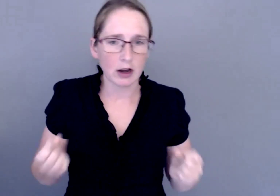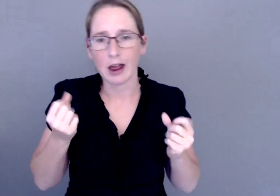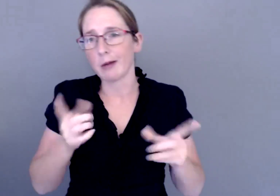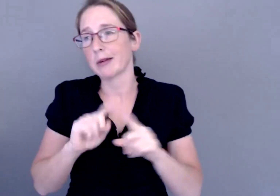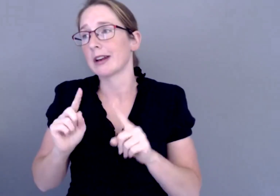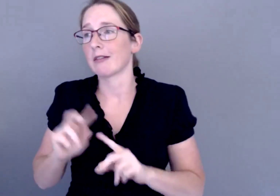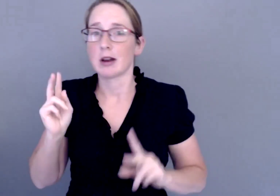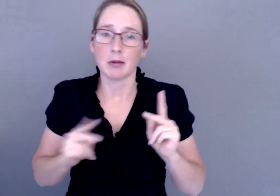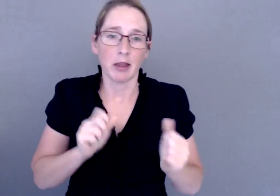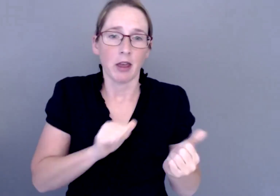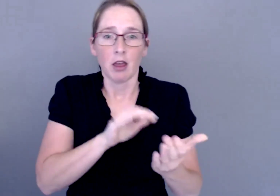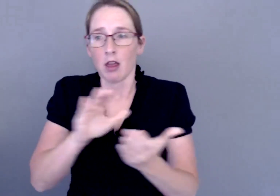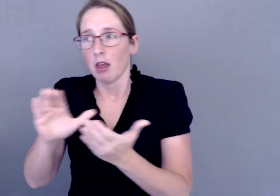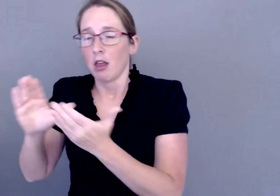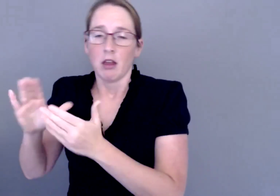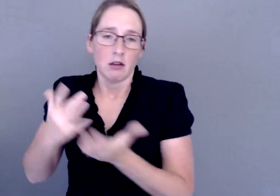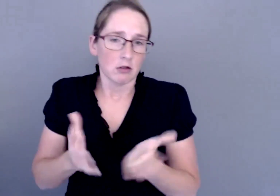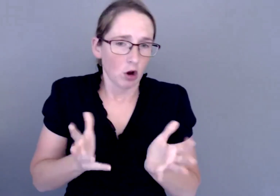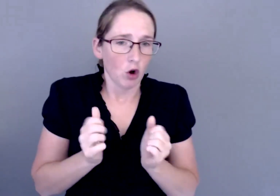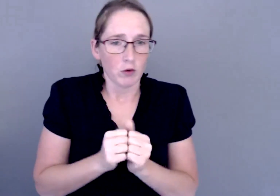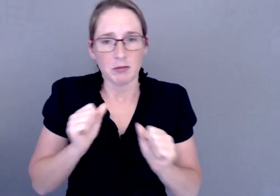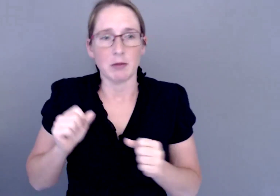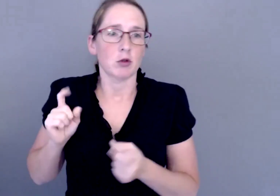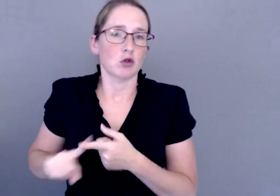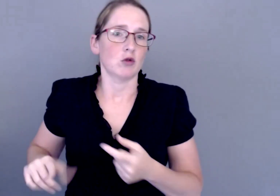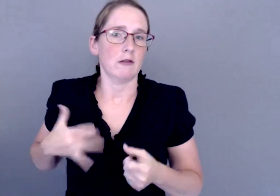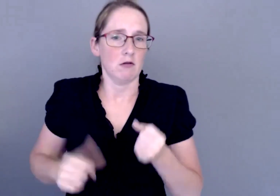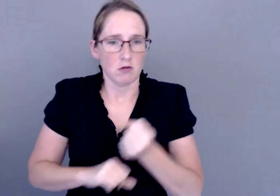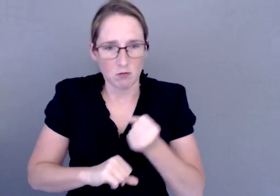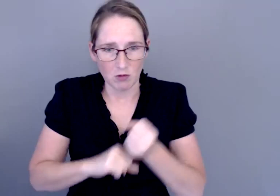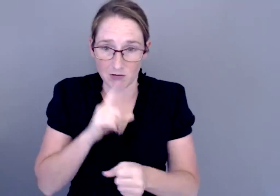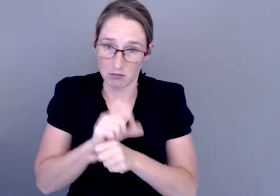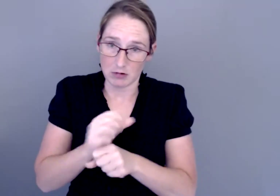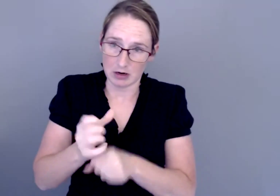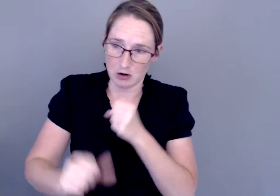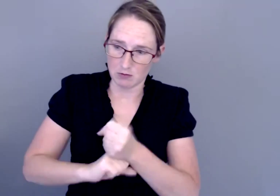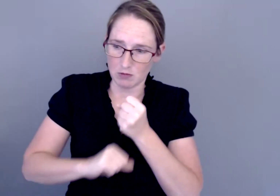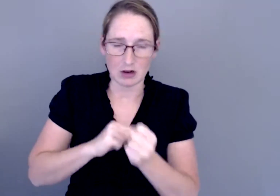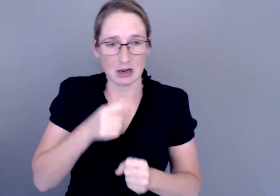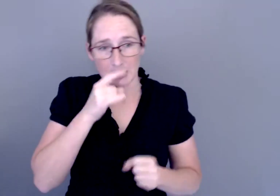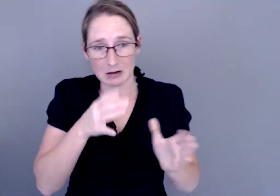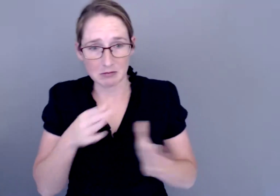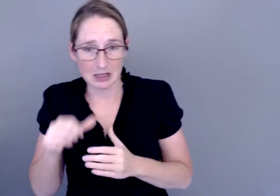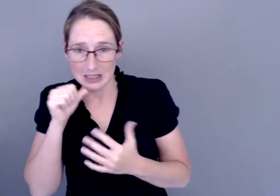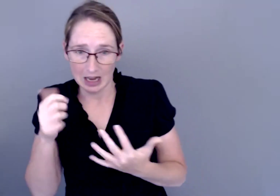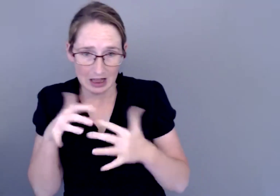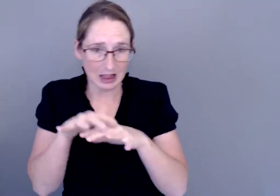different people they have to touch in order to be supported, case plans that might not line